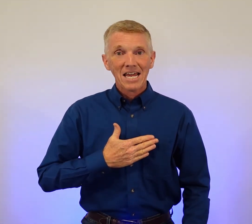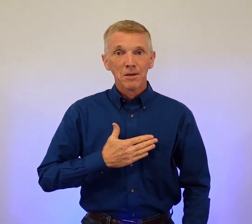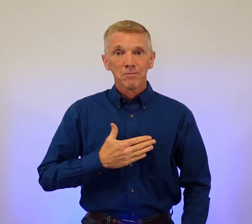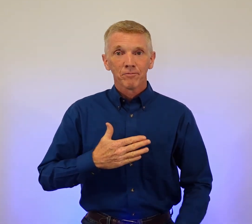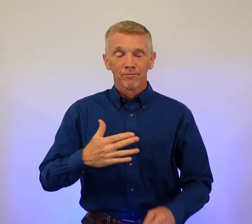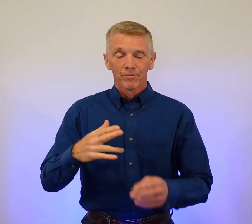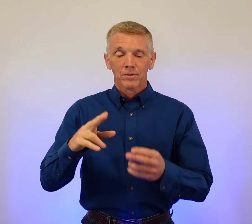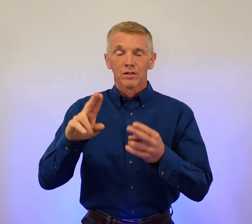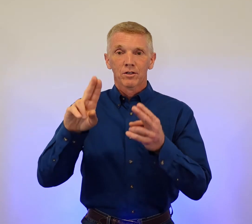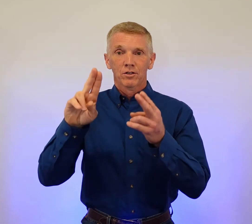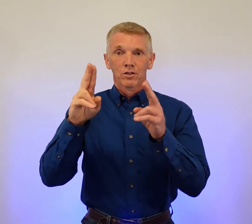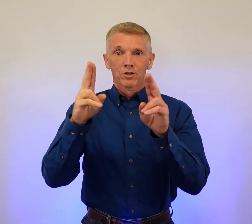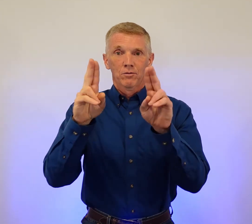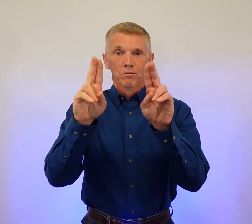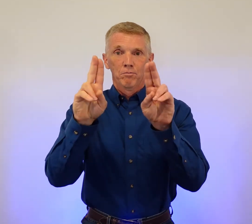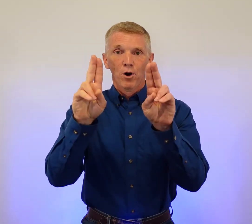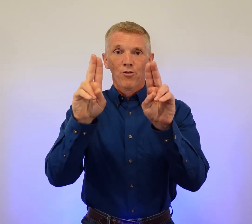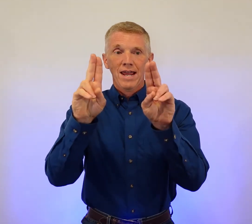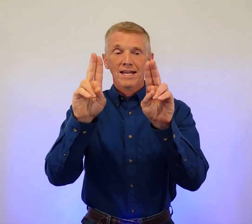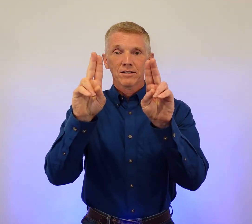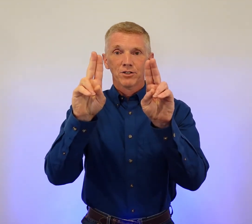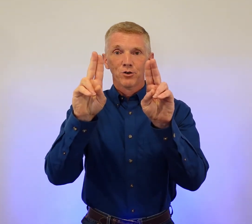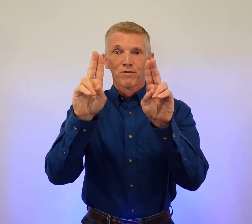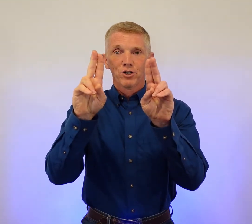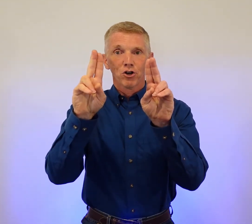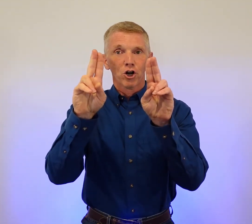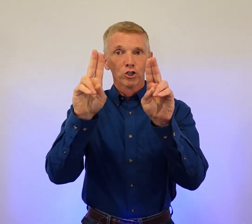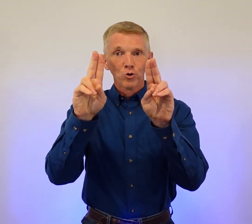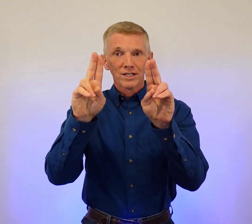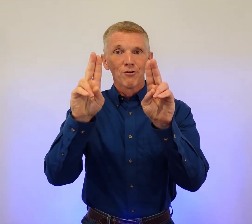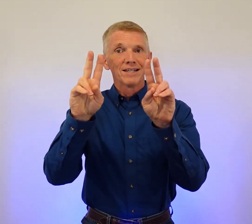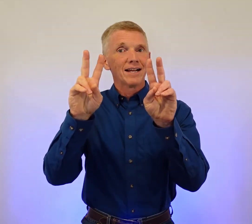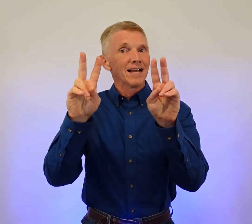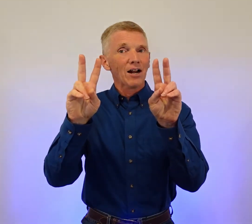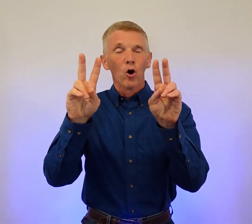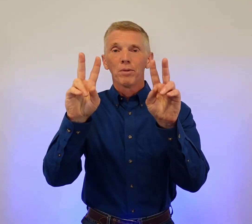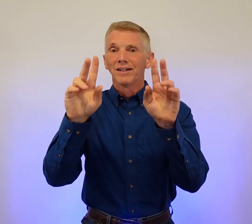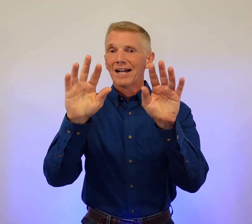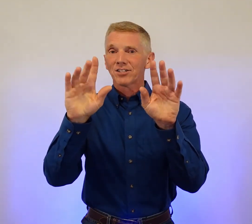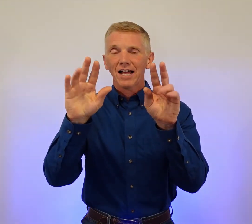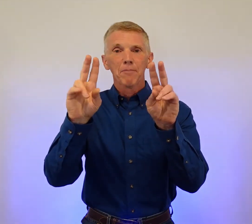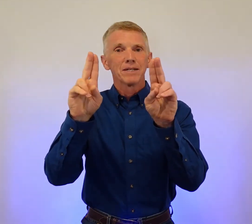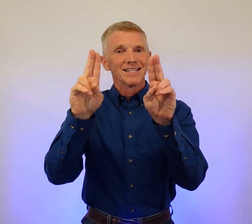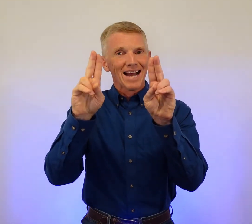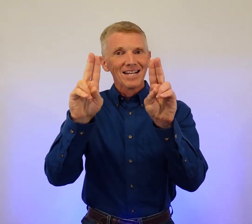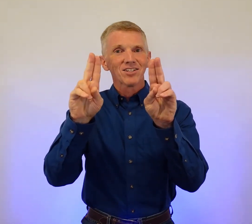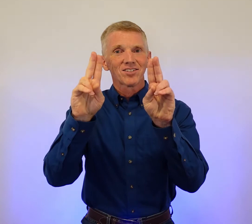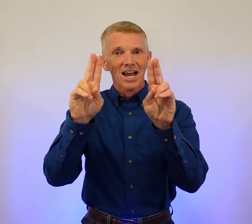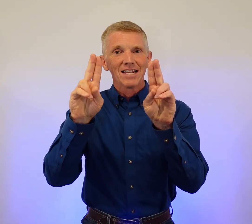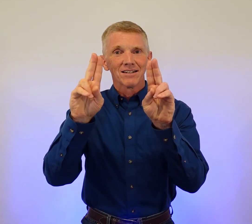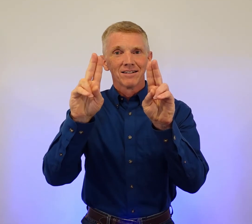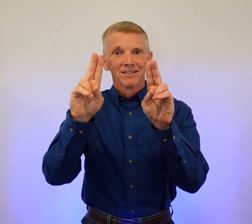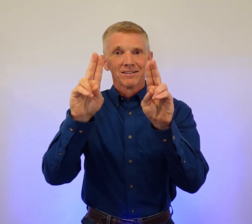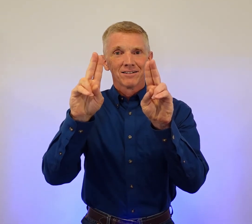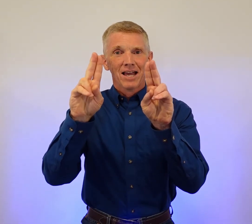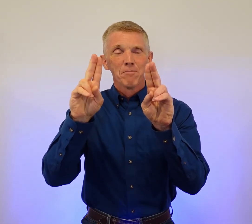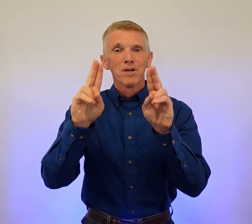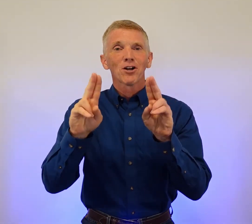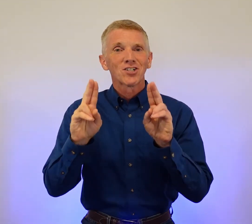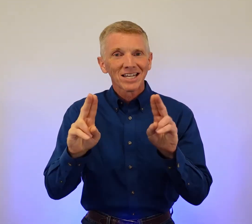Name, both hands, the two fingers are close together. Again, not open, not sloppy, nice and tight. Okay, be articulate